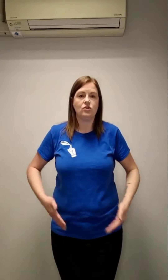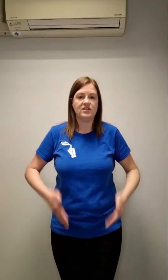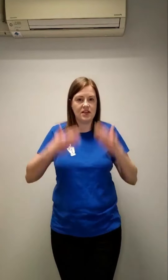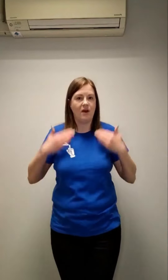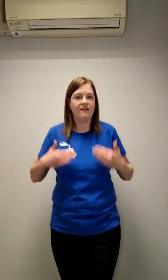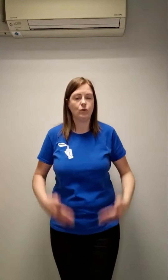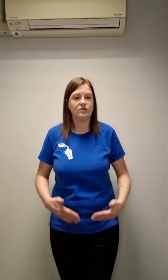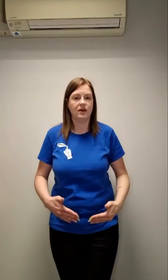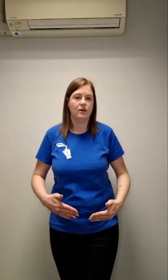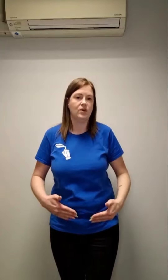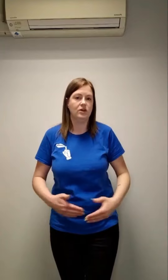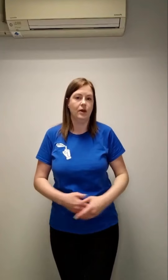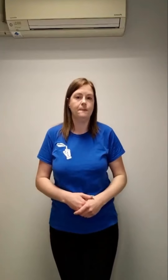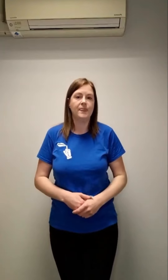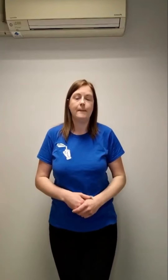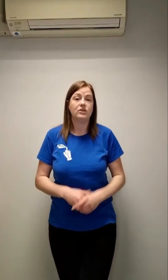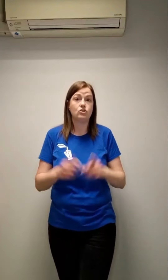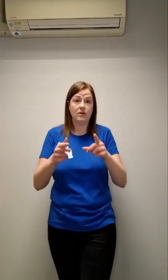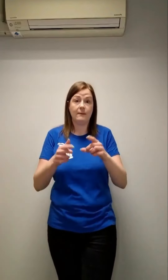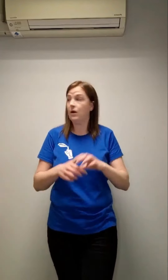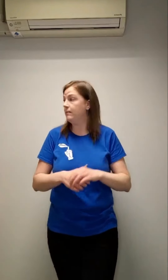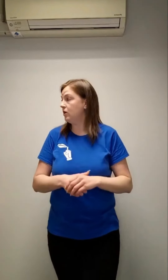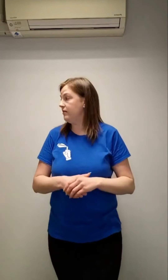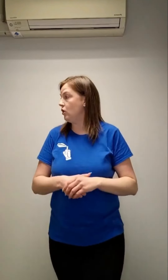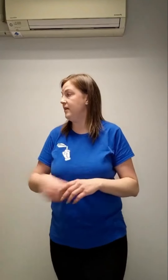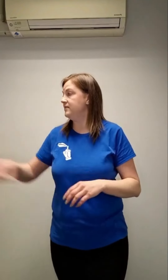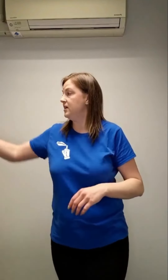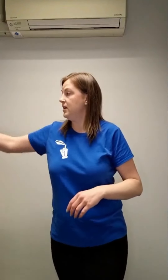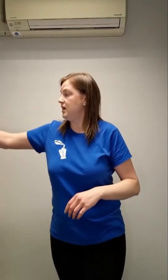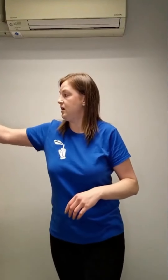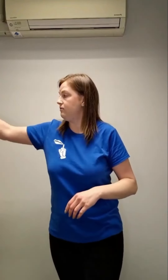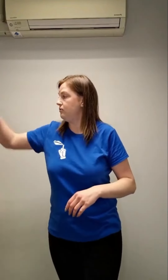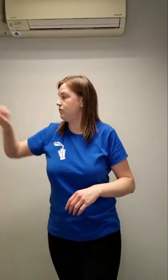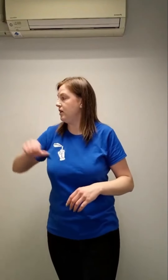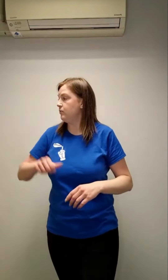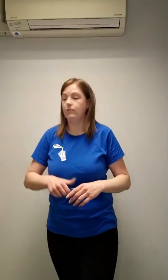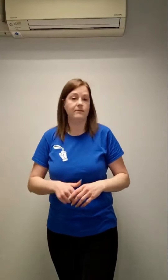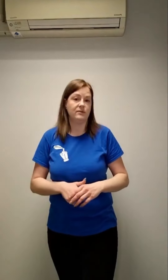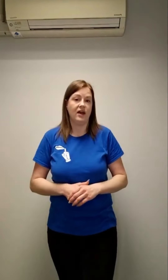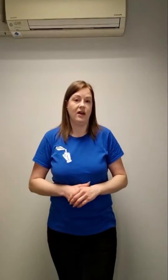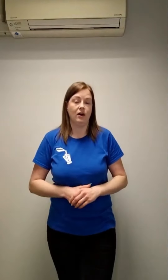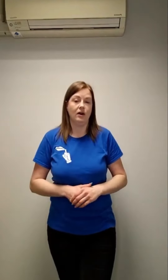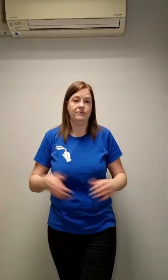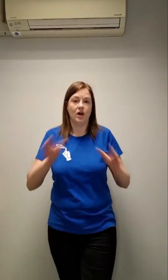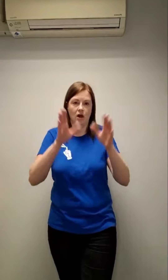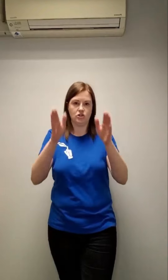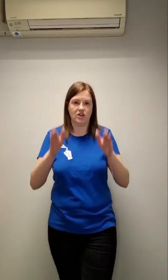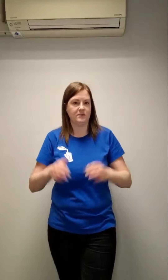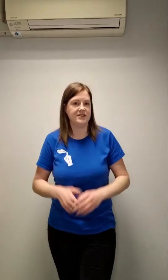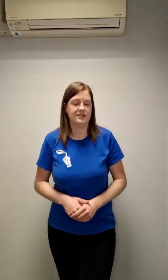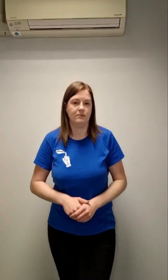see my full signing window. But do let me know in the comments if you've got any problems with that, and I'll adjust my setup for